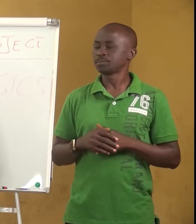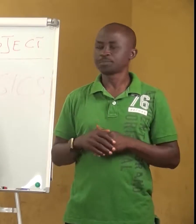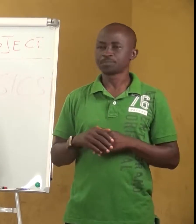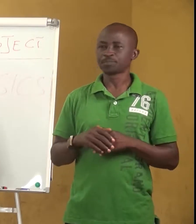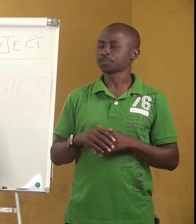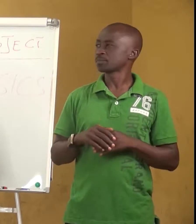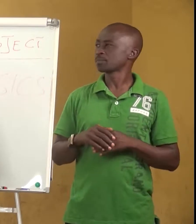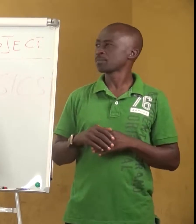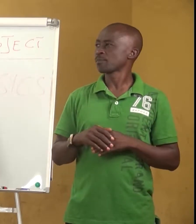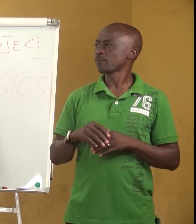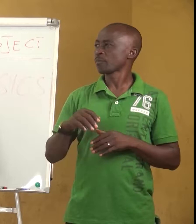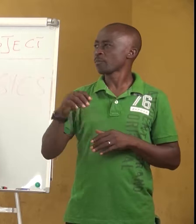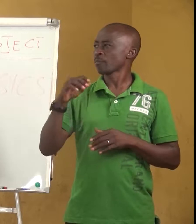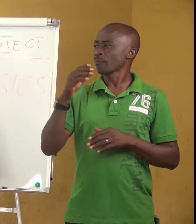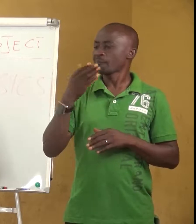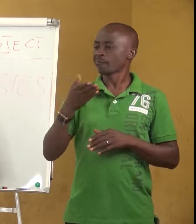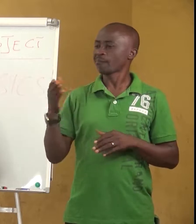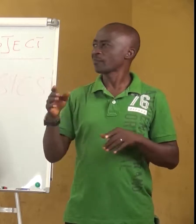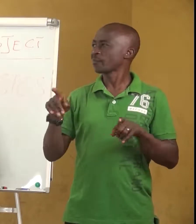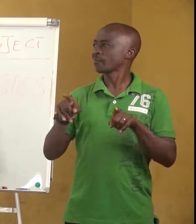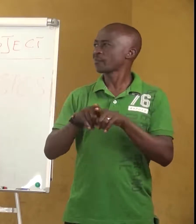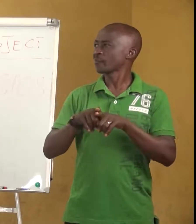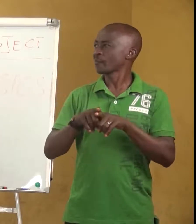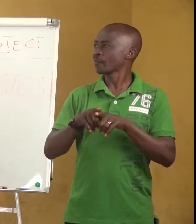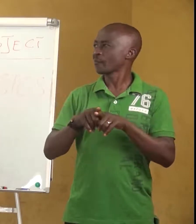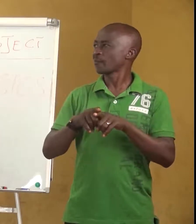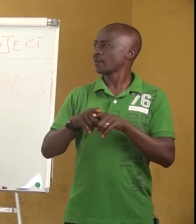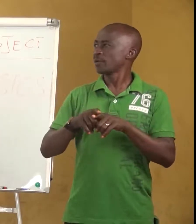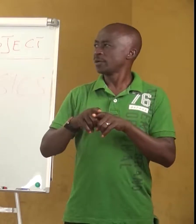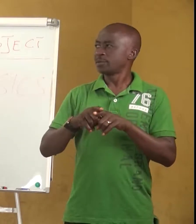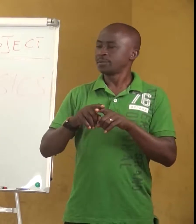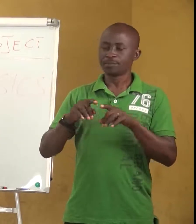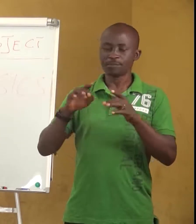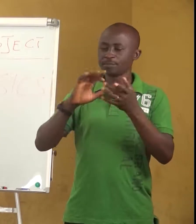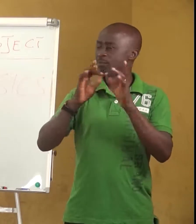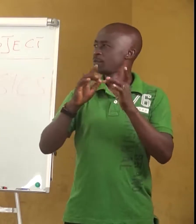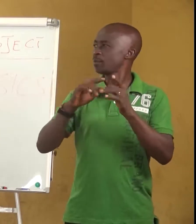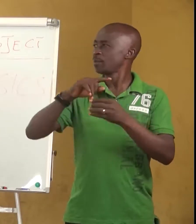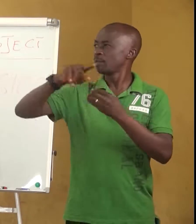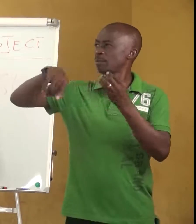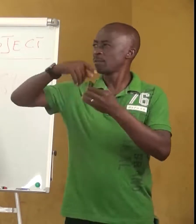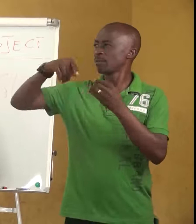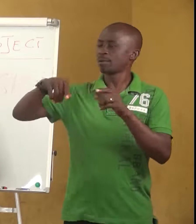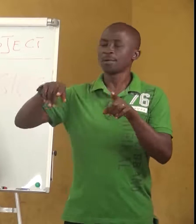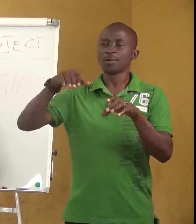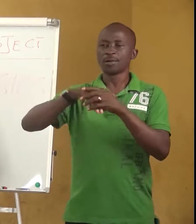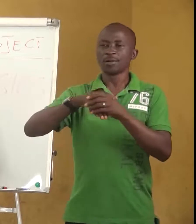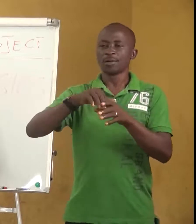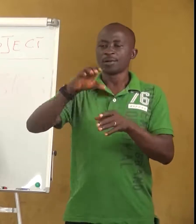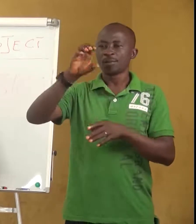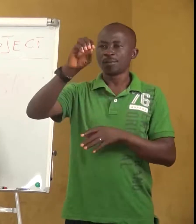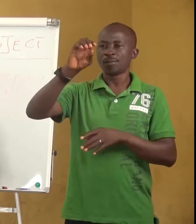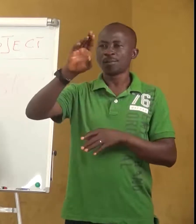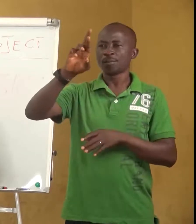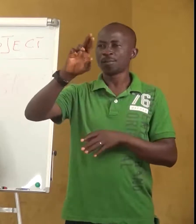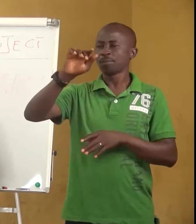Objects like artificial satellites move around the Earth in an orbit.